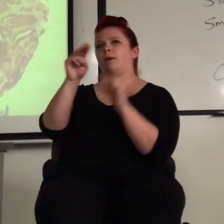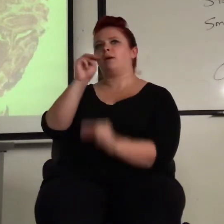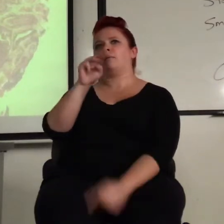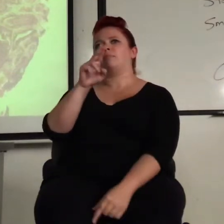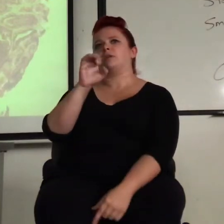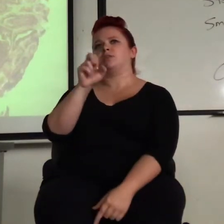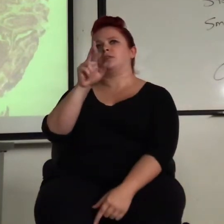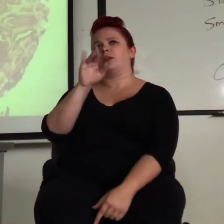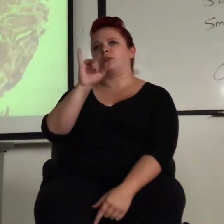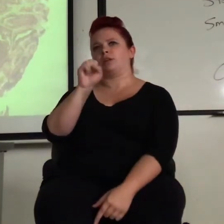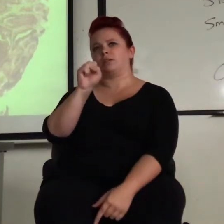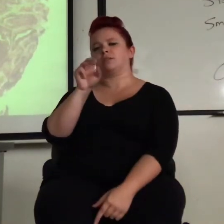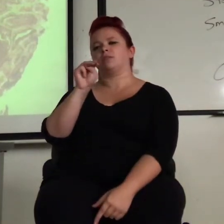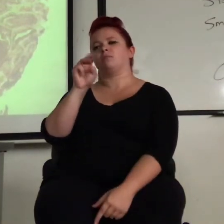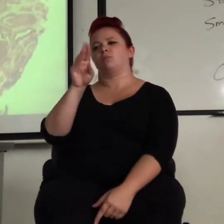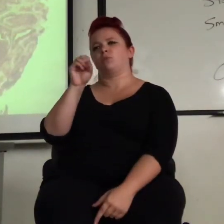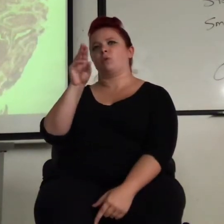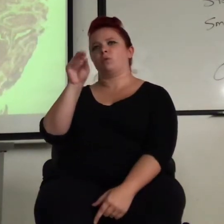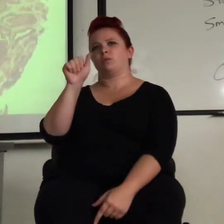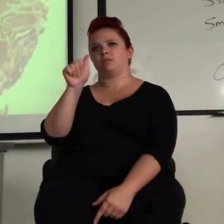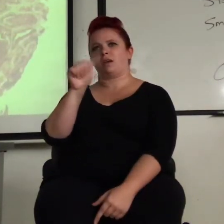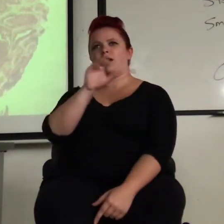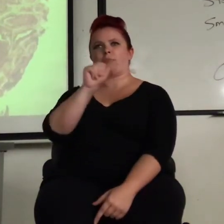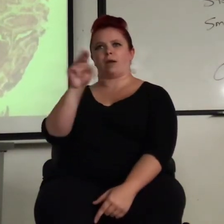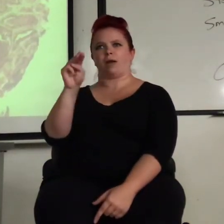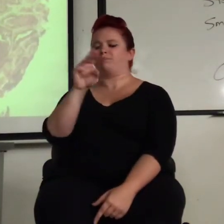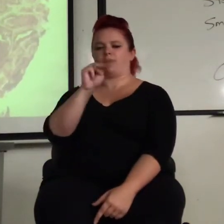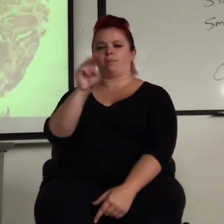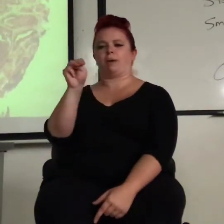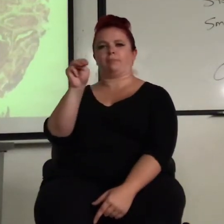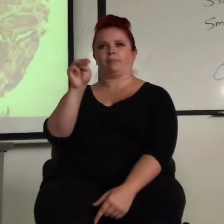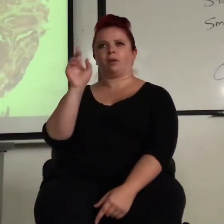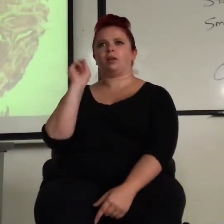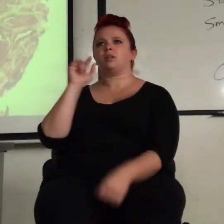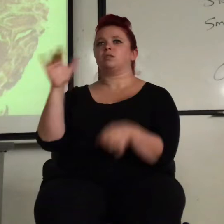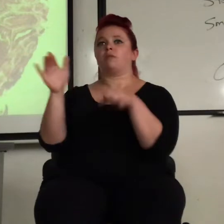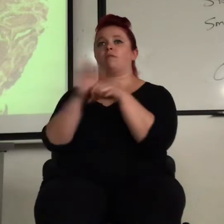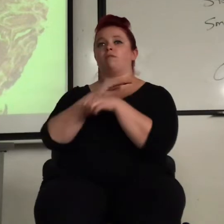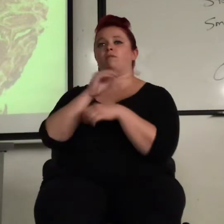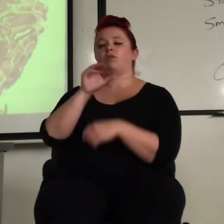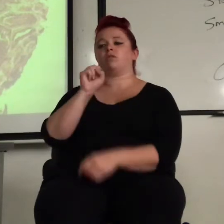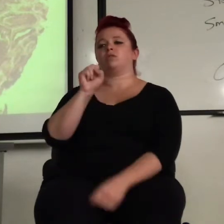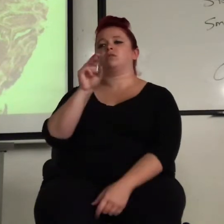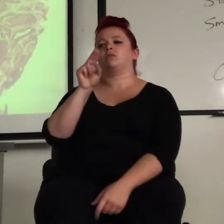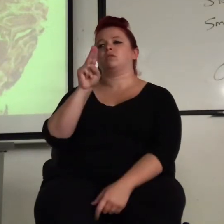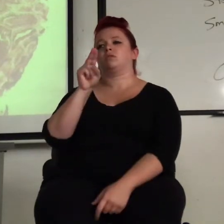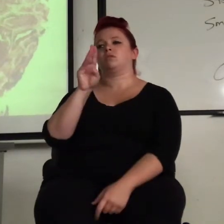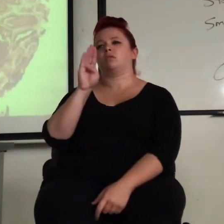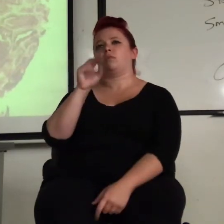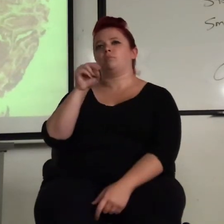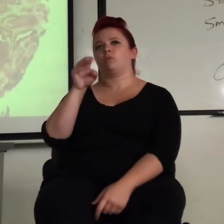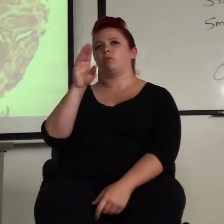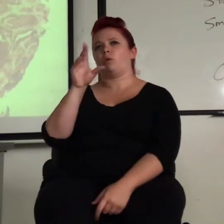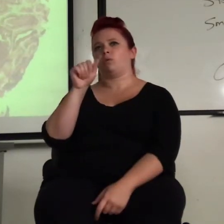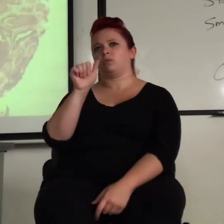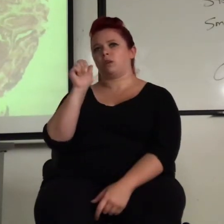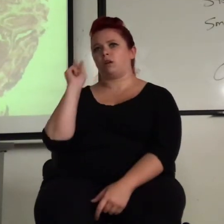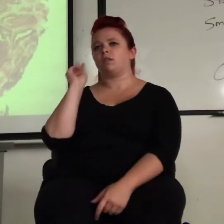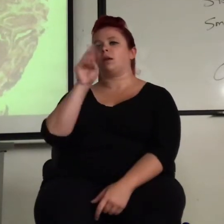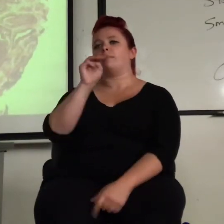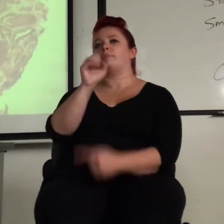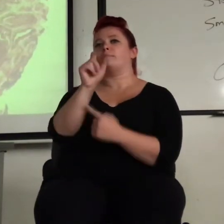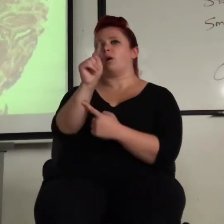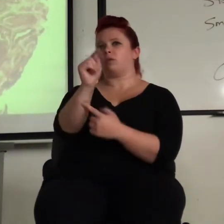mucosa. Number 3, that's the entire submucosa. The number 4 is the purple splotch, malt.